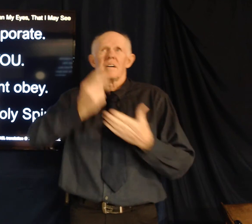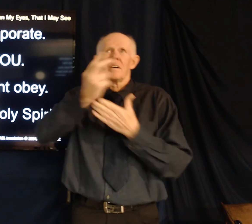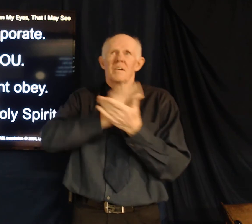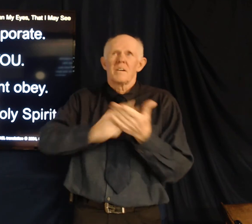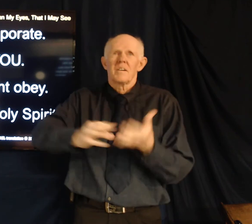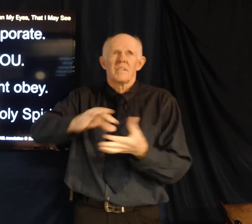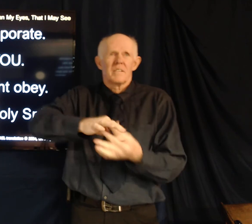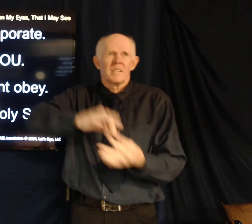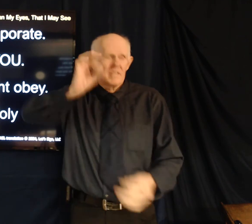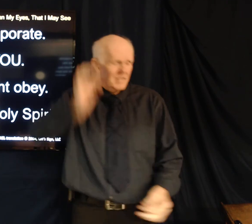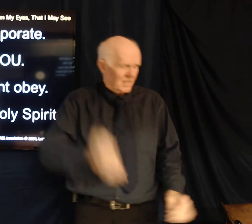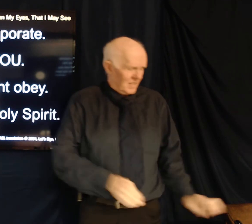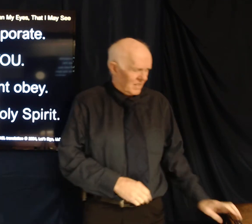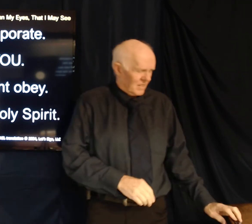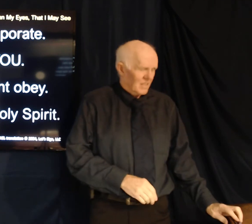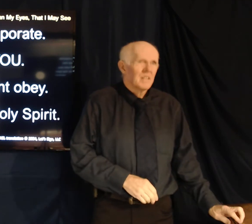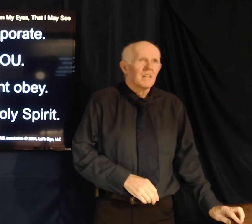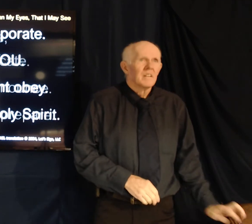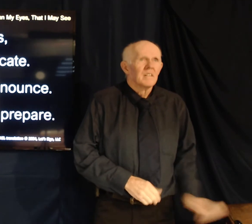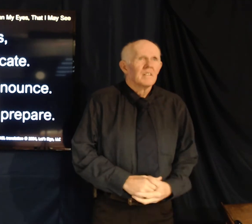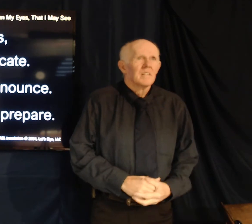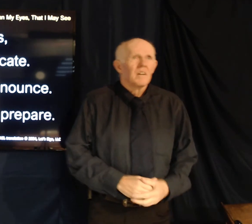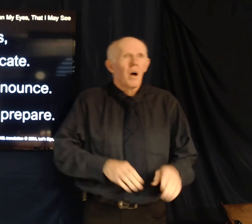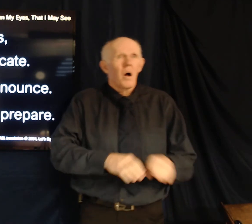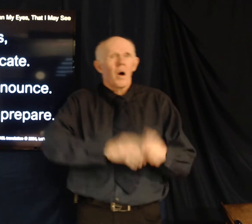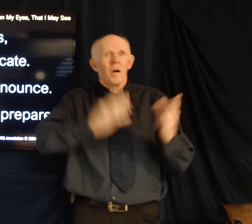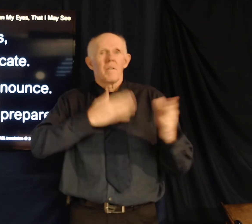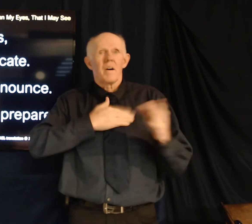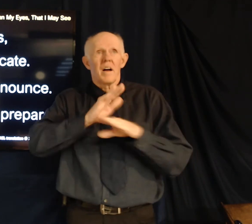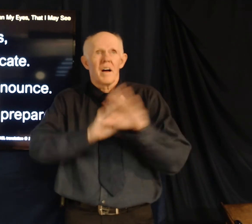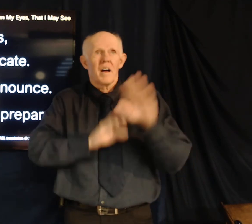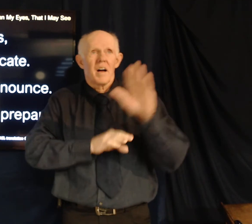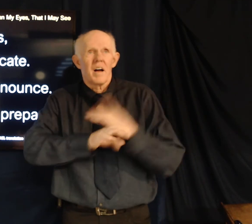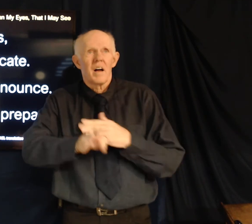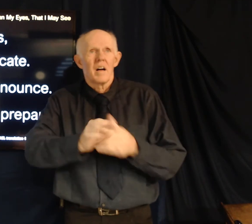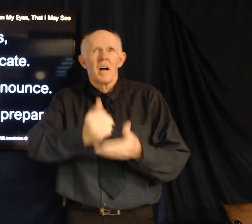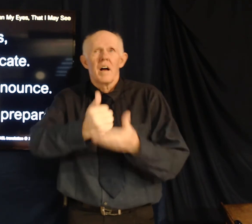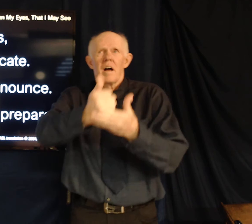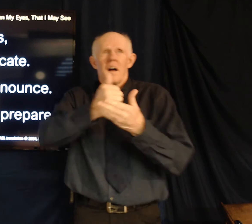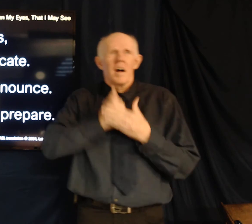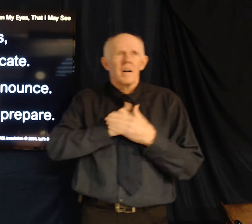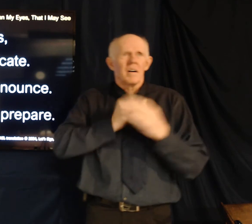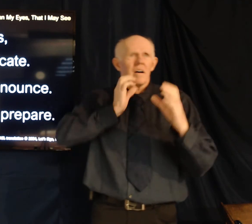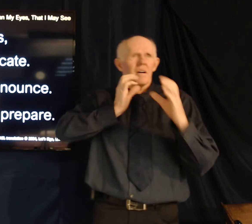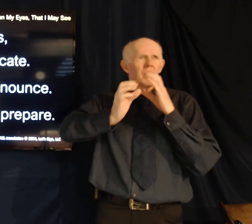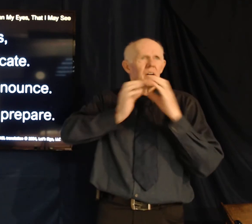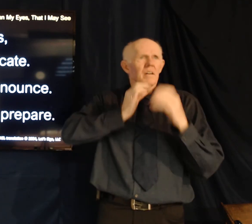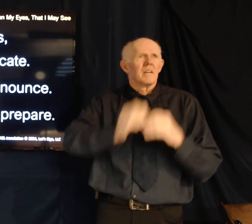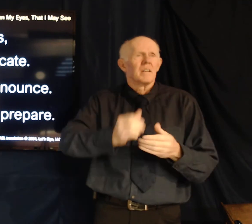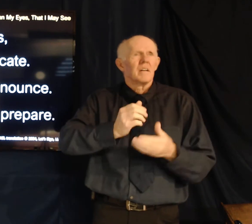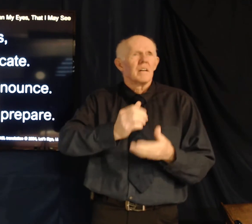Inspire me, Holy Spirit. Open my hands and inspire Holy